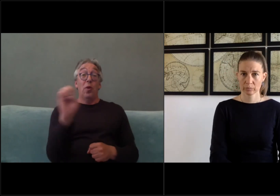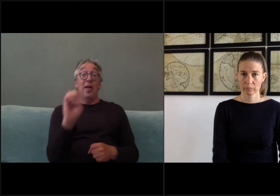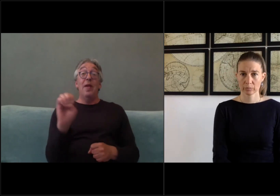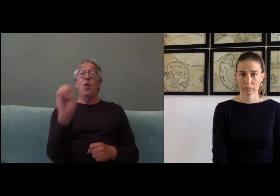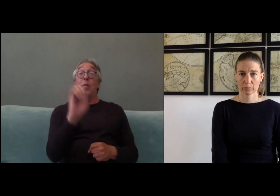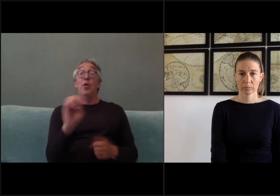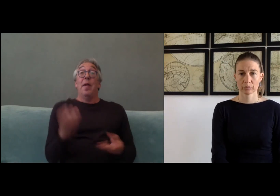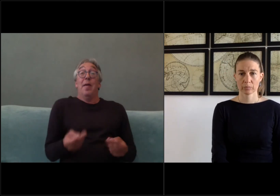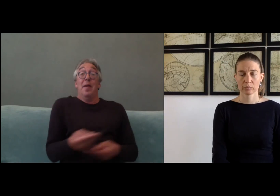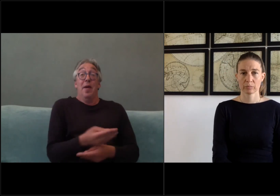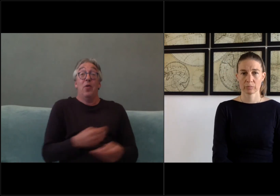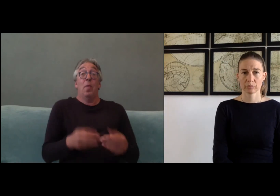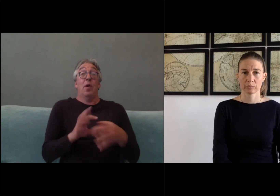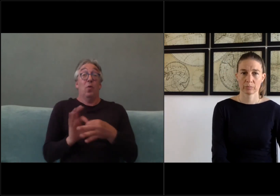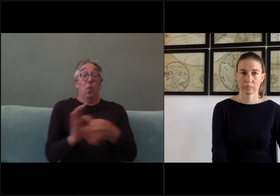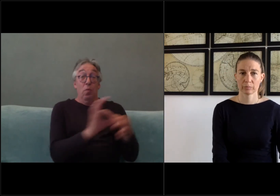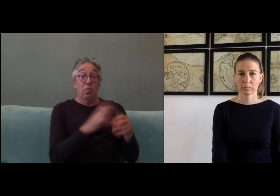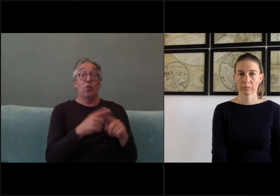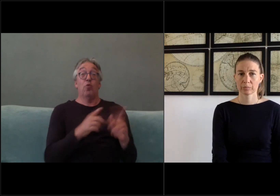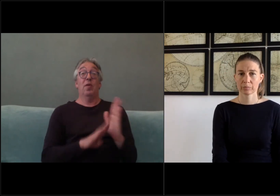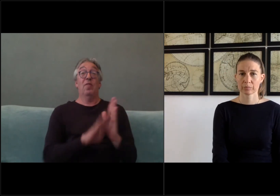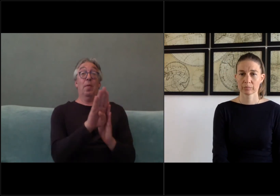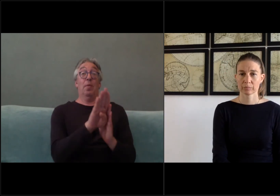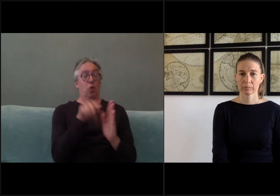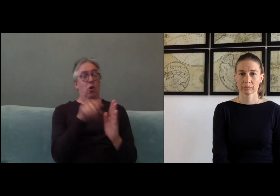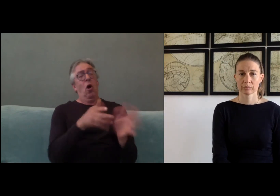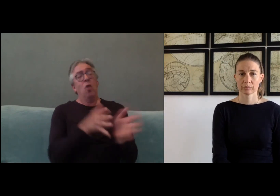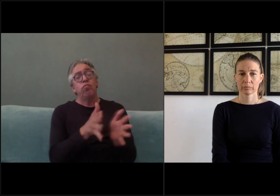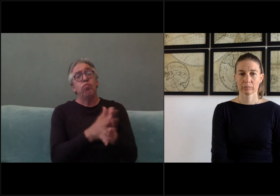employment prospects of persons with disabilities. So Stijn, I will hand over to you now.